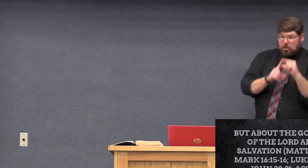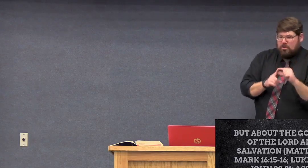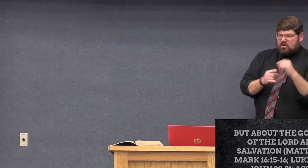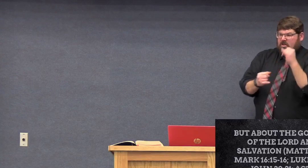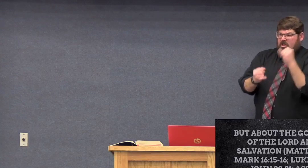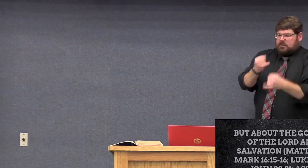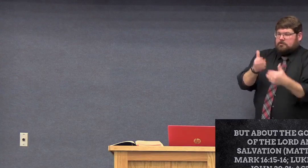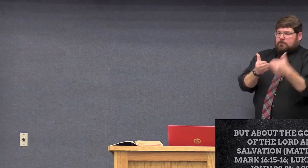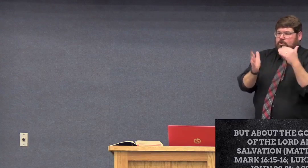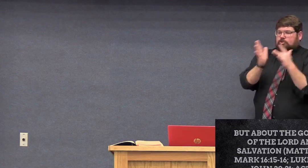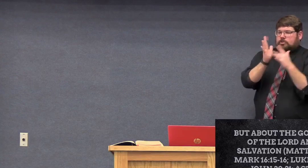we talk